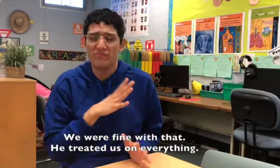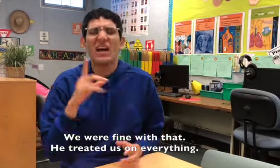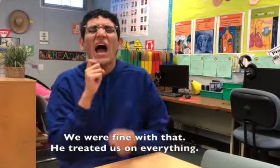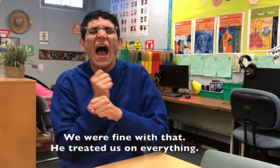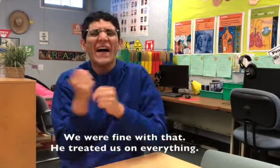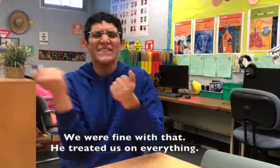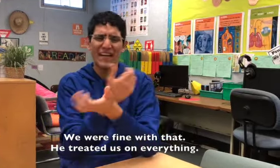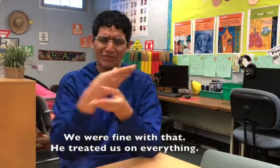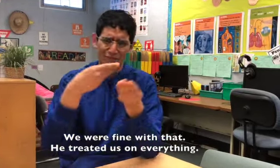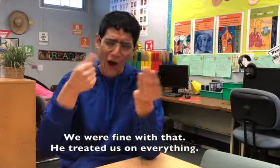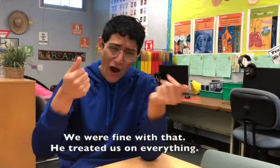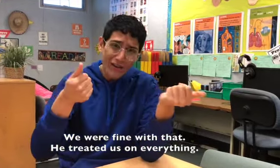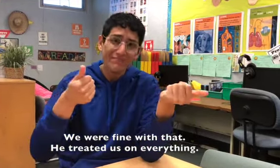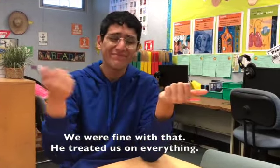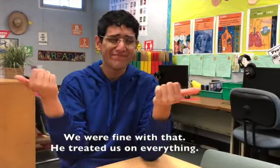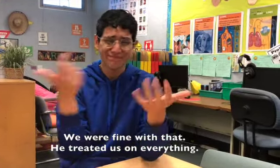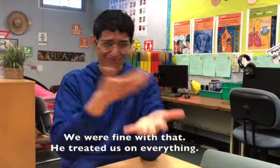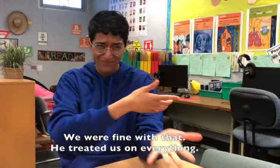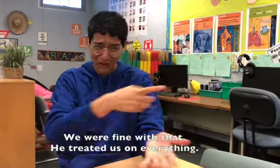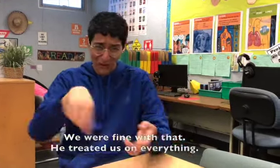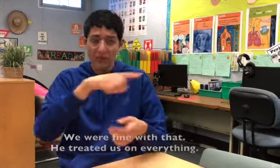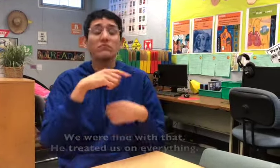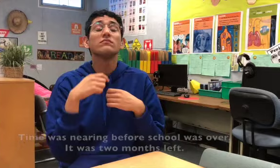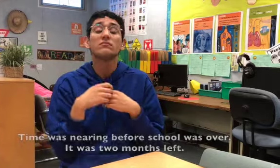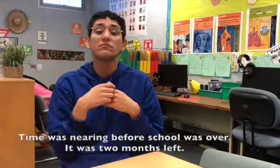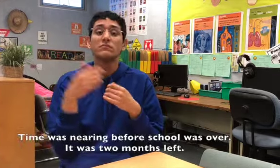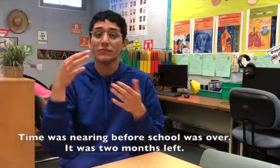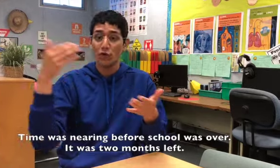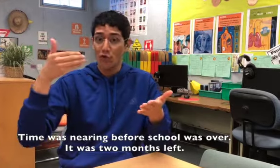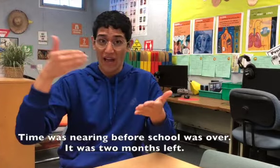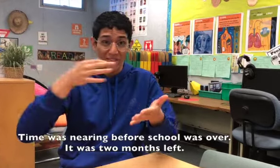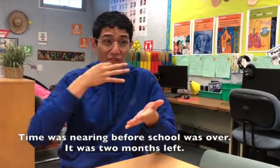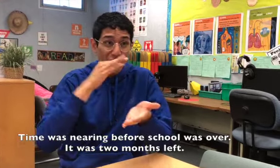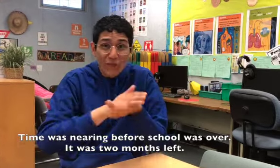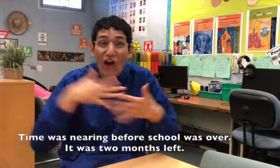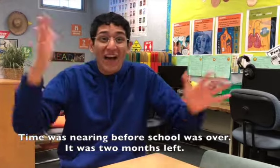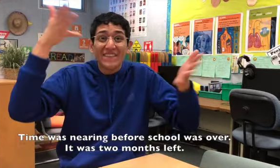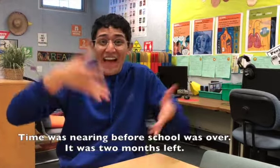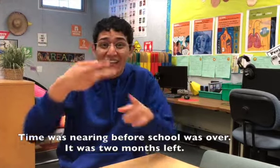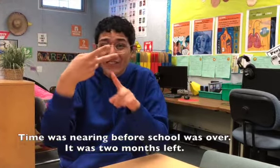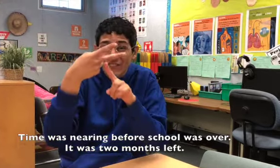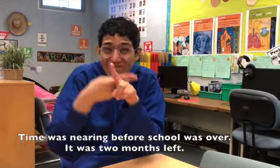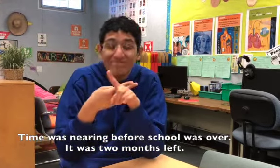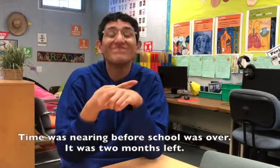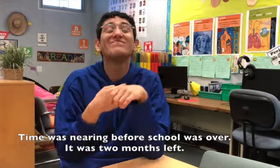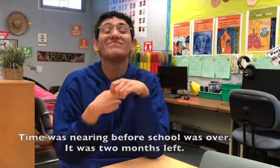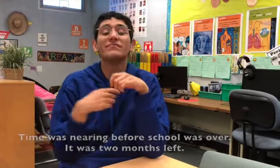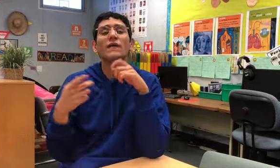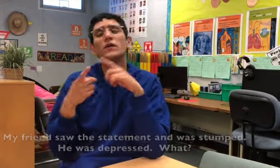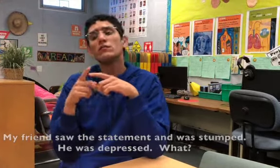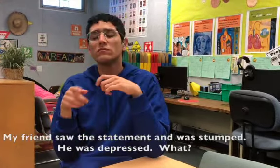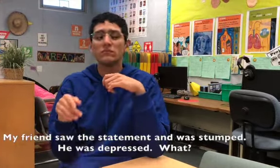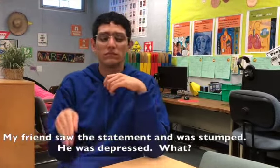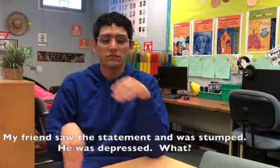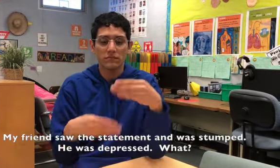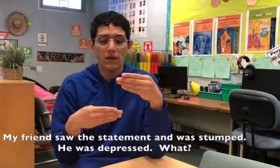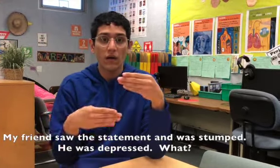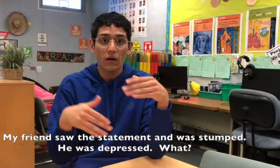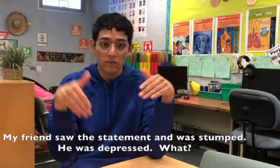We were fine with that. He treated us on everything. The time was nearing before school was over, and it was 2 months. My friend